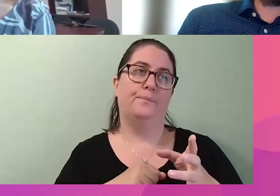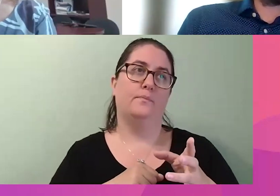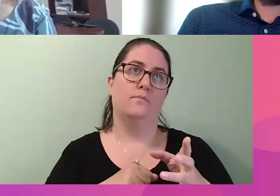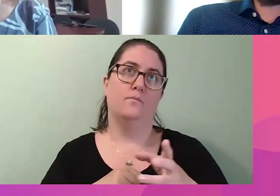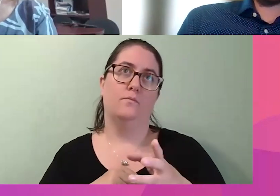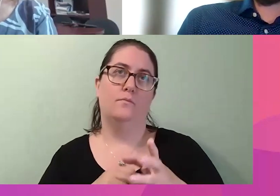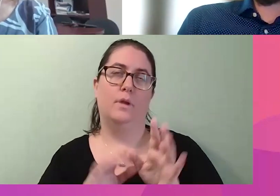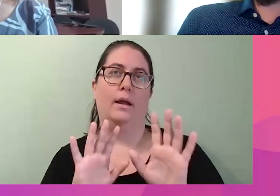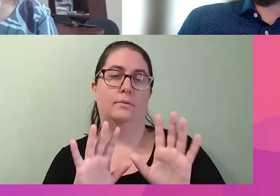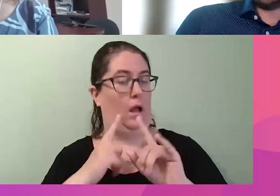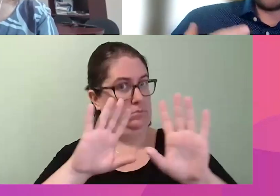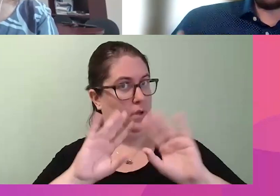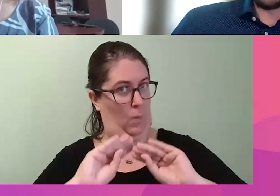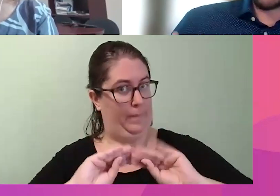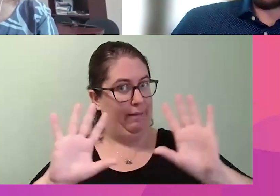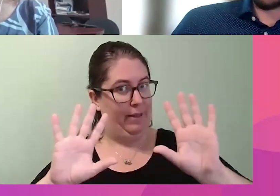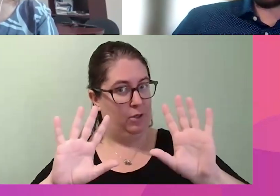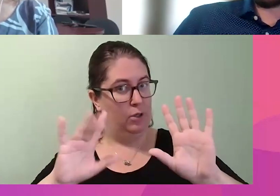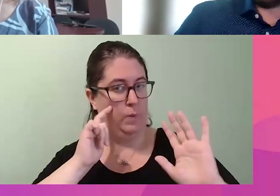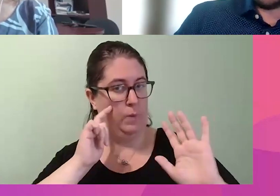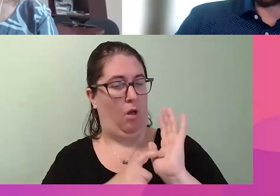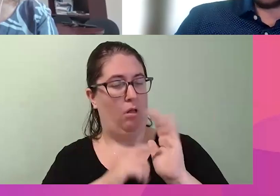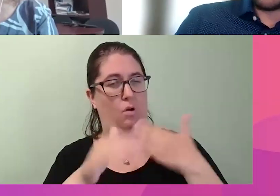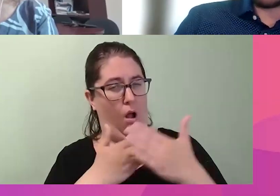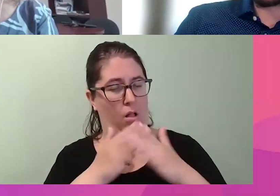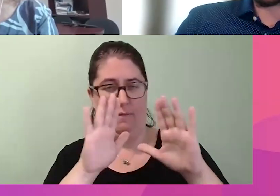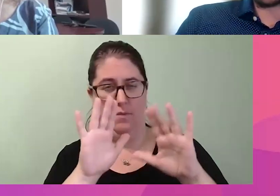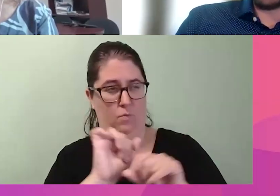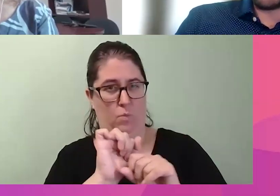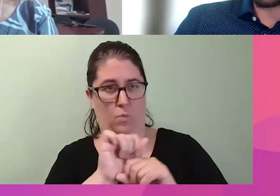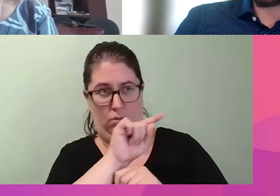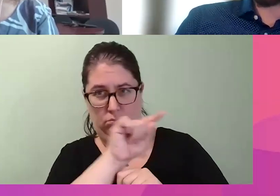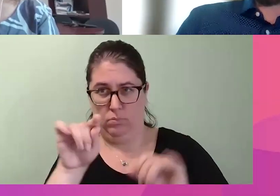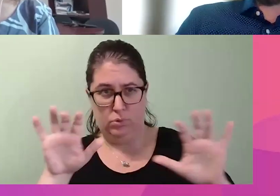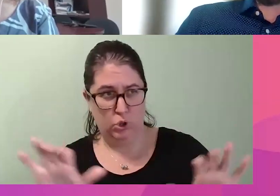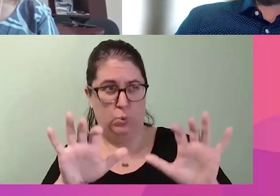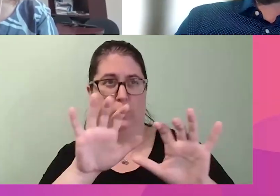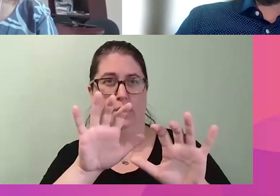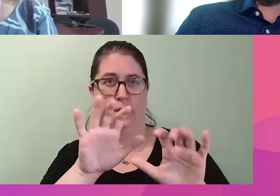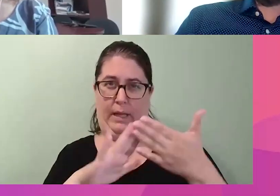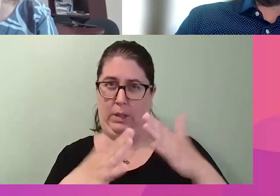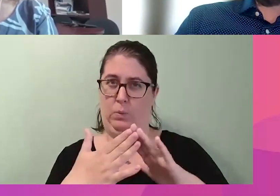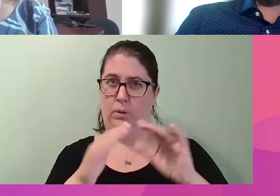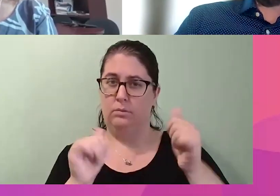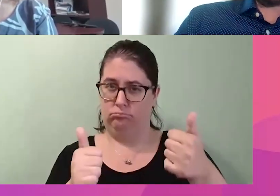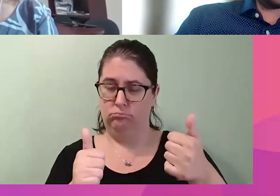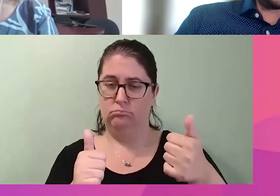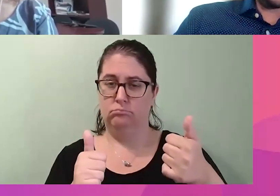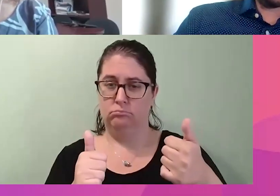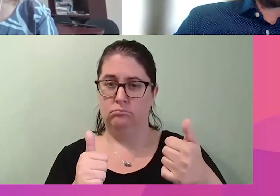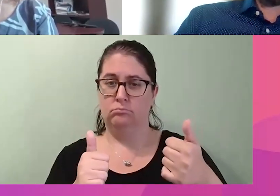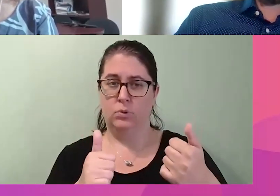I want to be very clear to acknowledge all of the great work that people are doing out there in the community, and